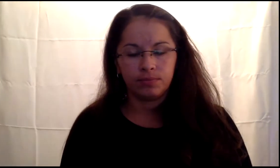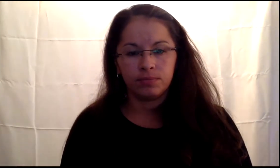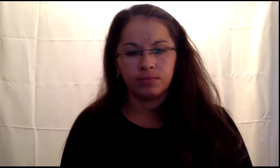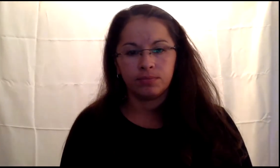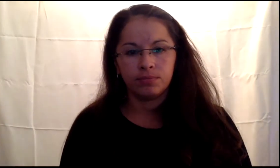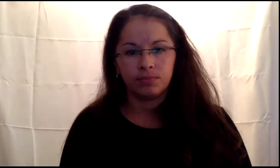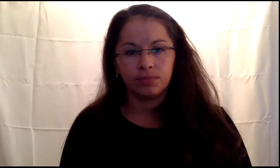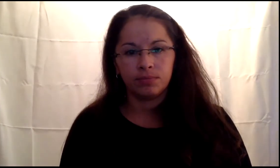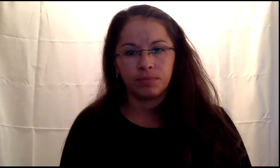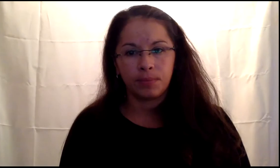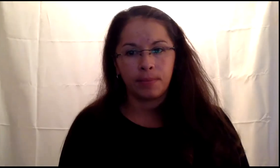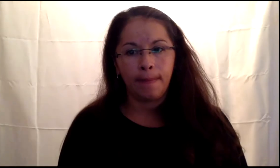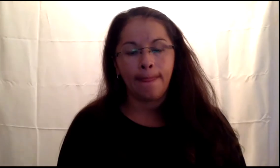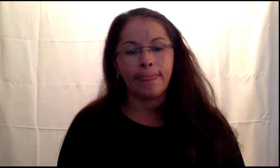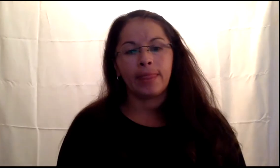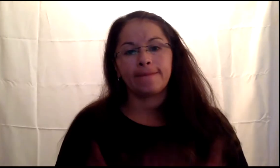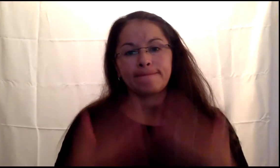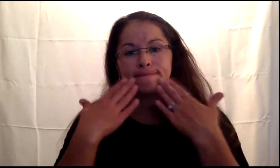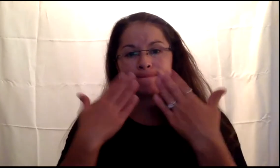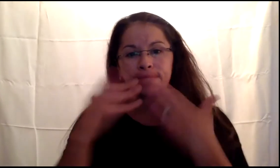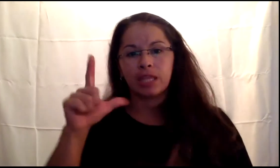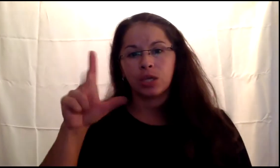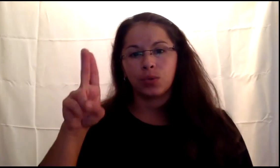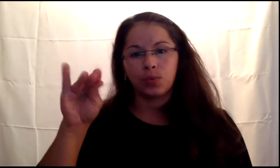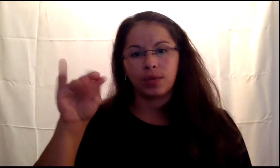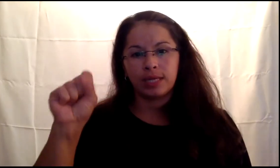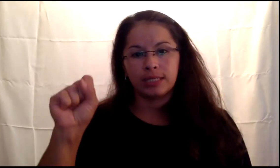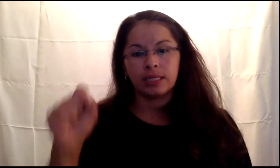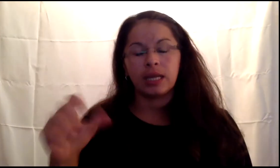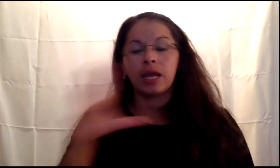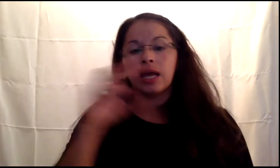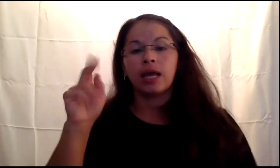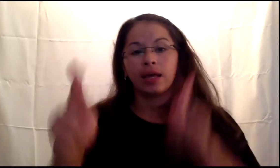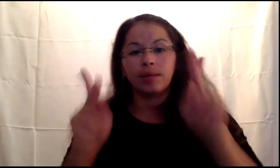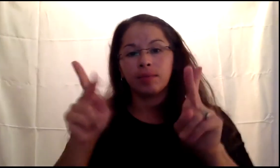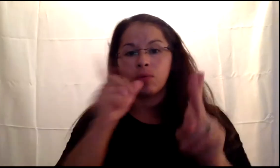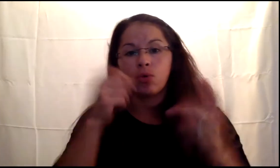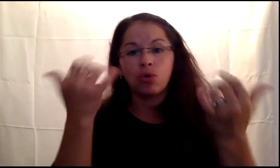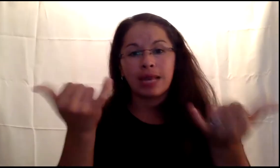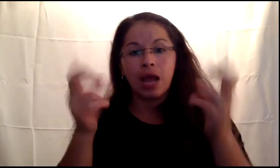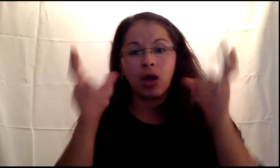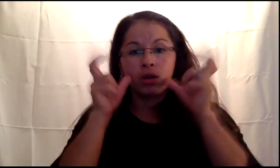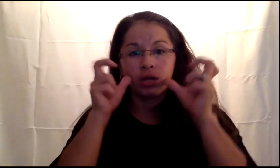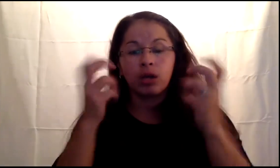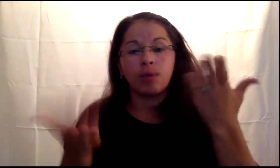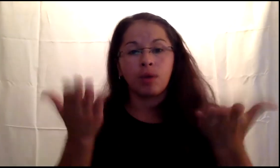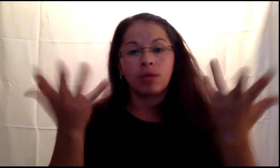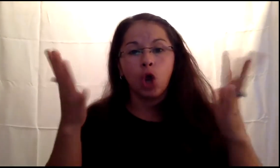Wonderful. Thank you, Luis. And the folks who are listening are probably already aware, but beyond college campuses, there are